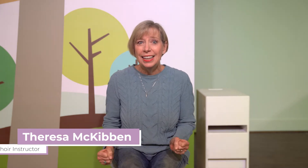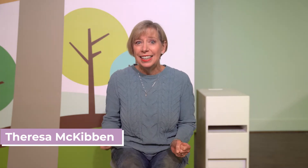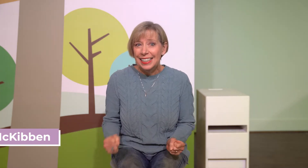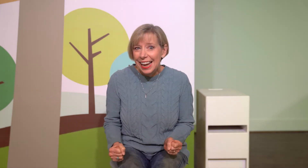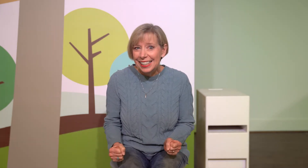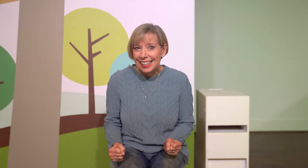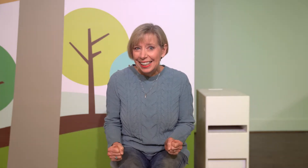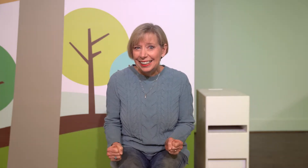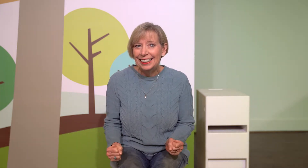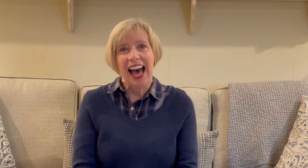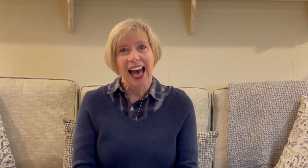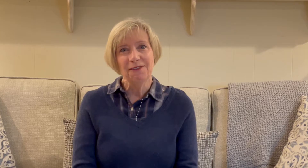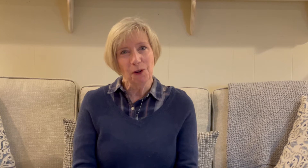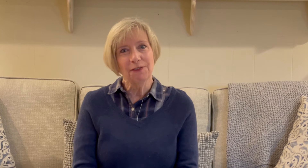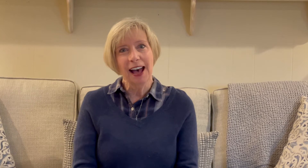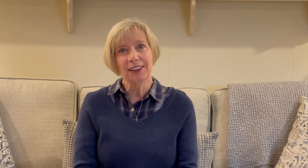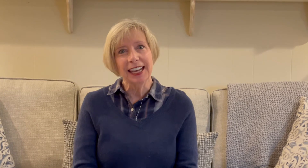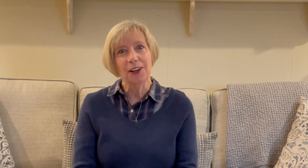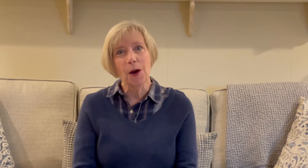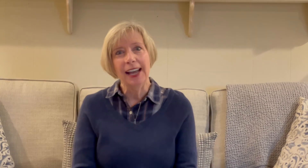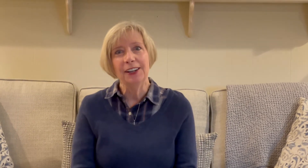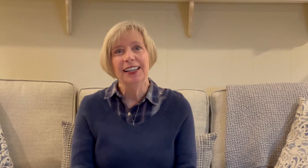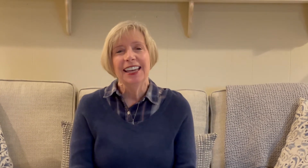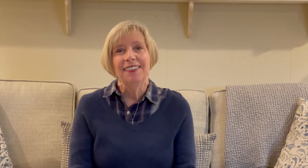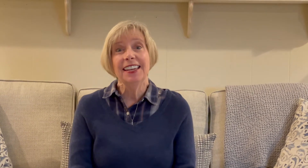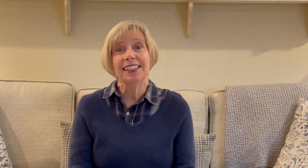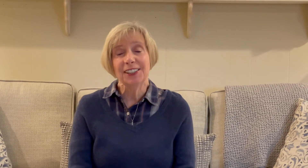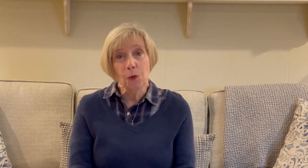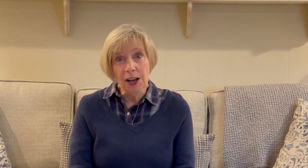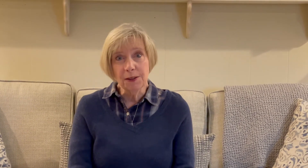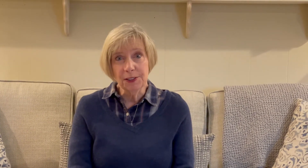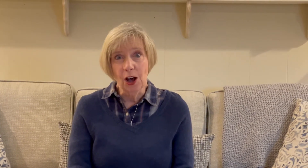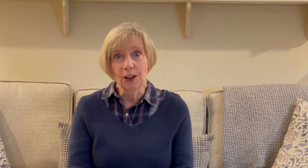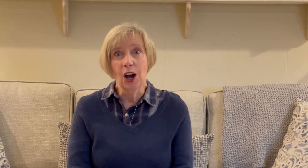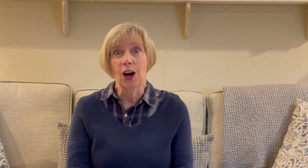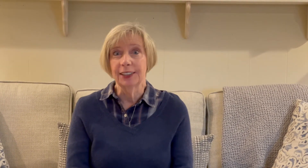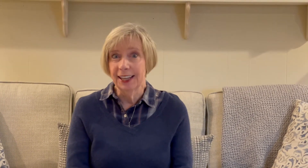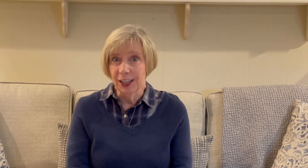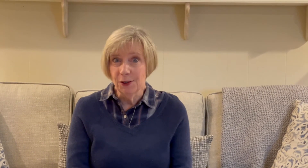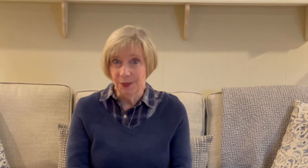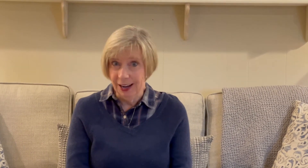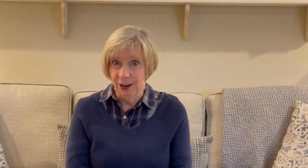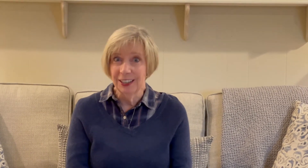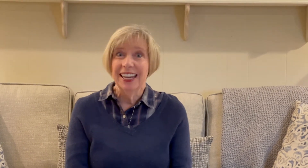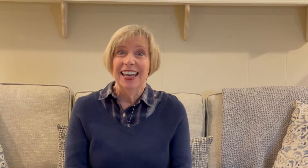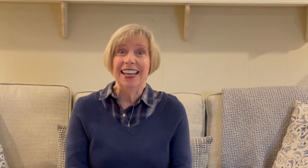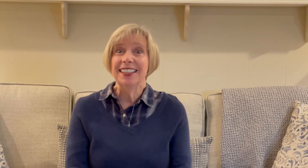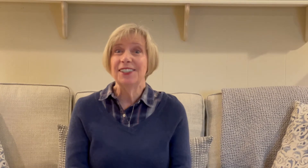and dancing. Hi, 4-5 Connect Choir. This is a welcome song called Hello There. In this